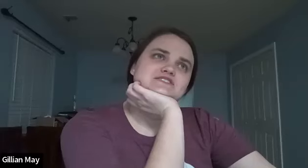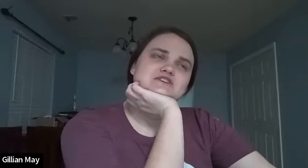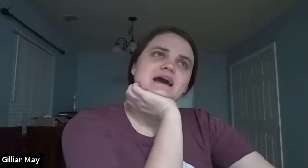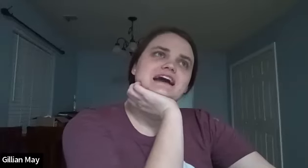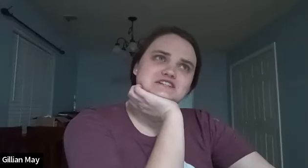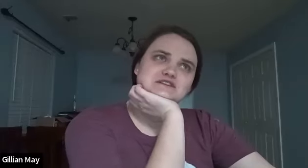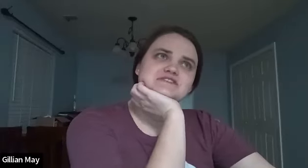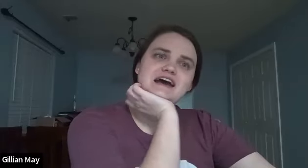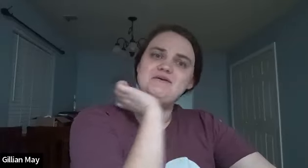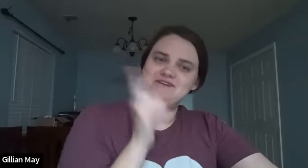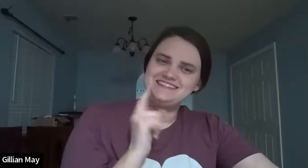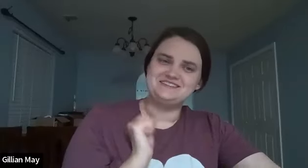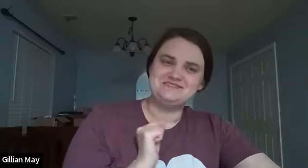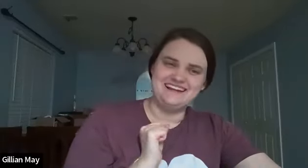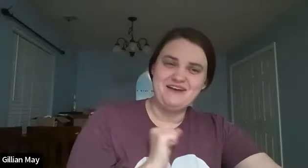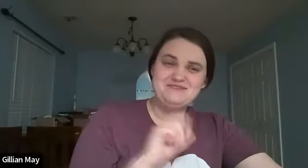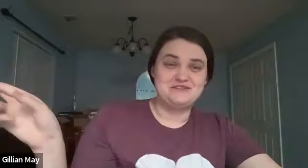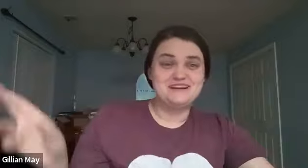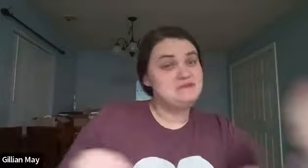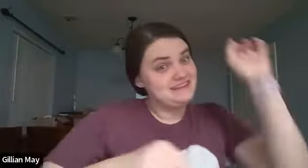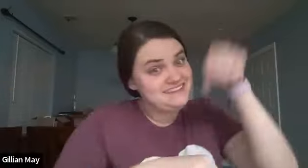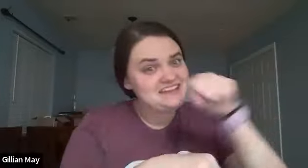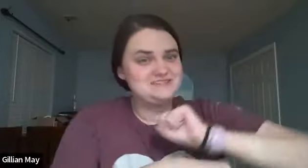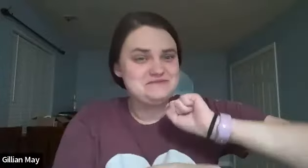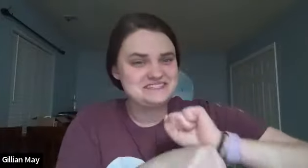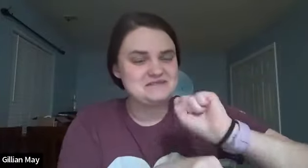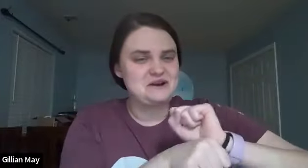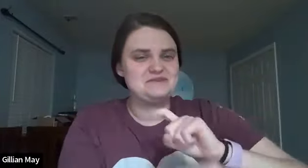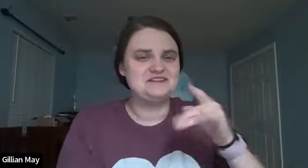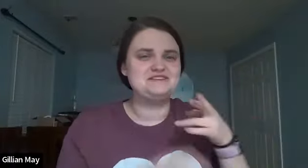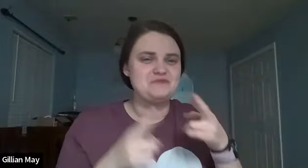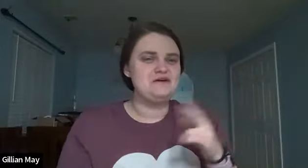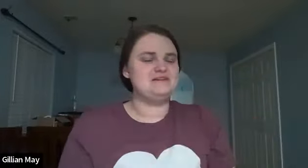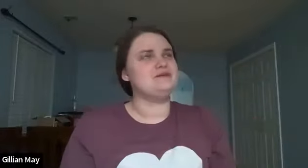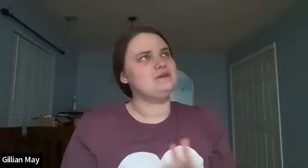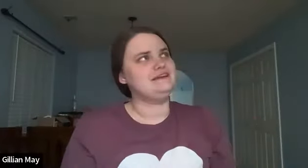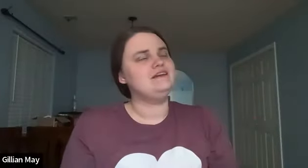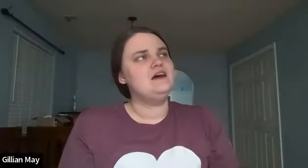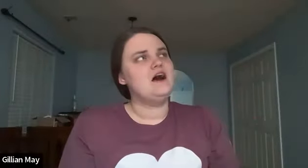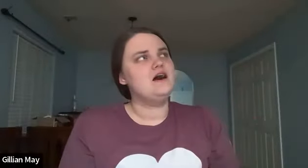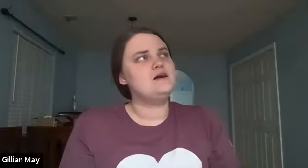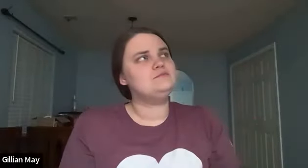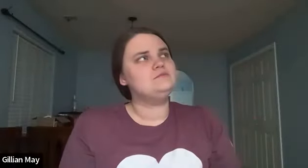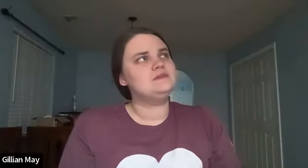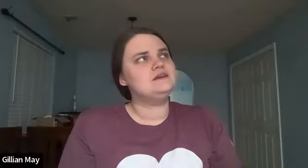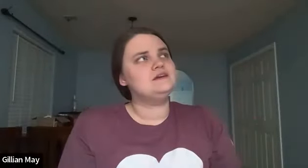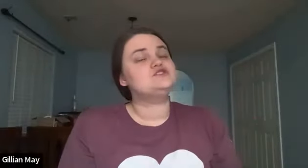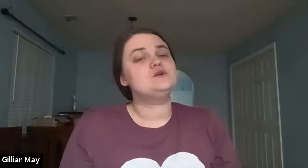So actually that one, that's a good one. I was so ready to be like, yes, you would say work, but then you said road, and I went, wait. So if